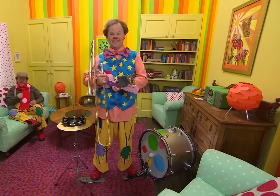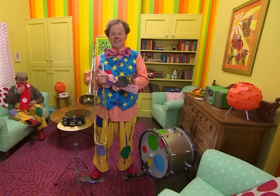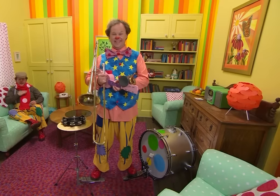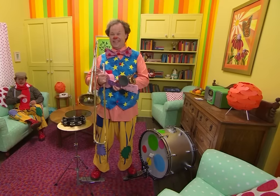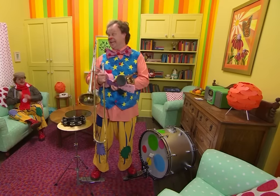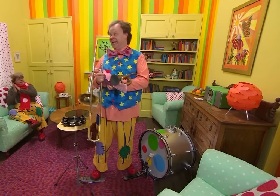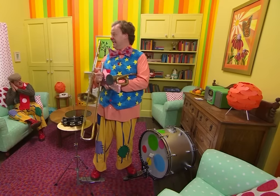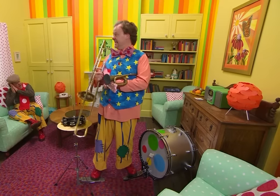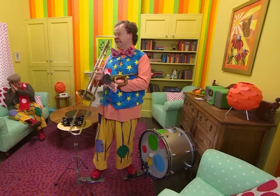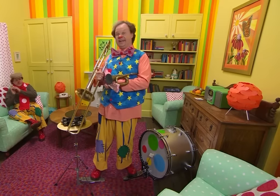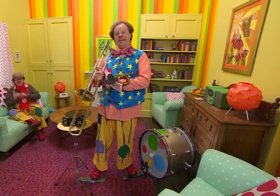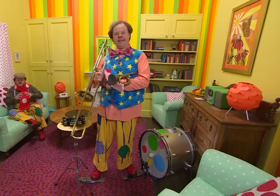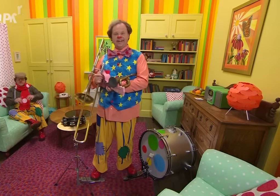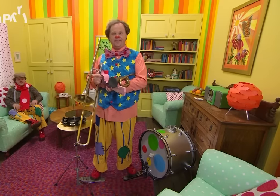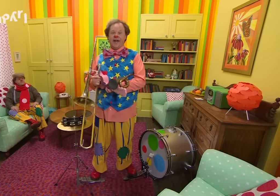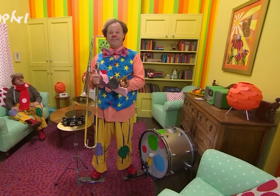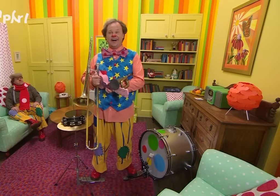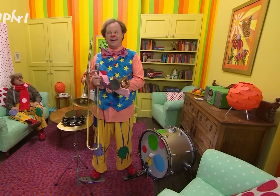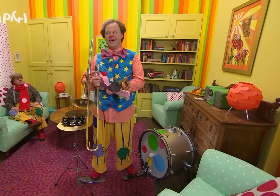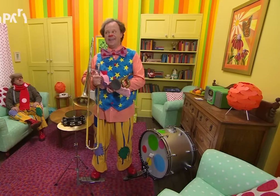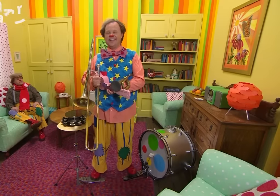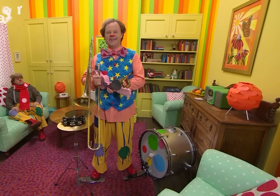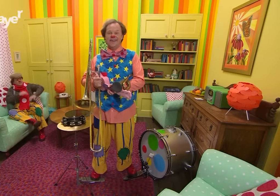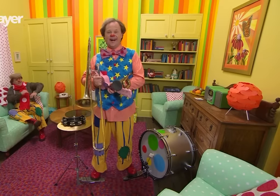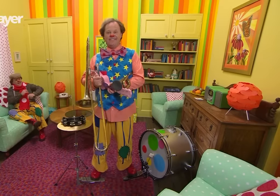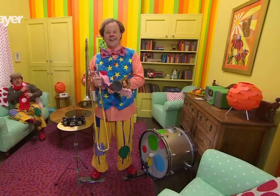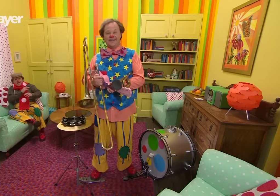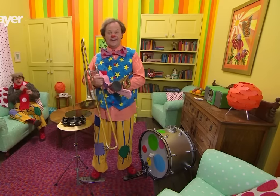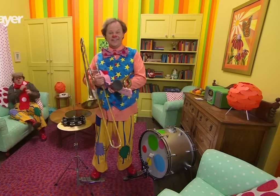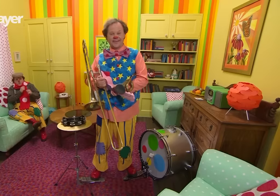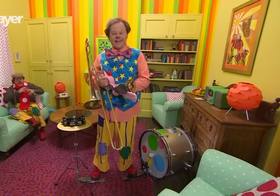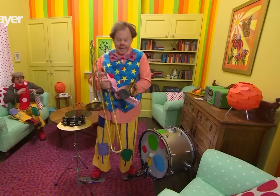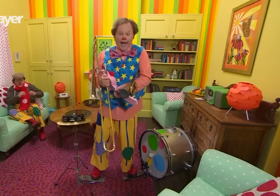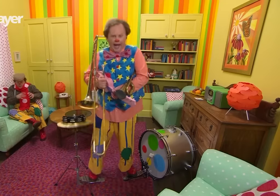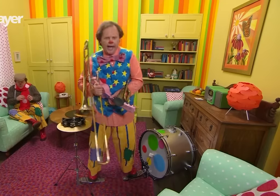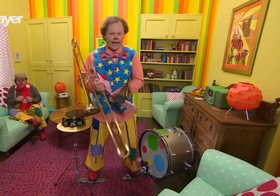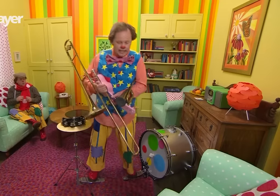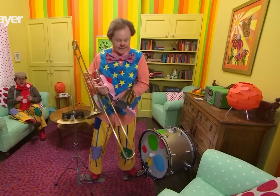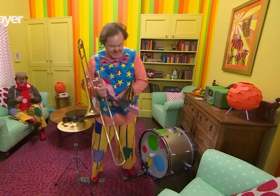I need a nap! A one, two, a one, two, three.